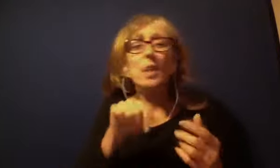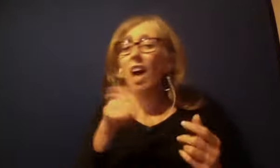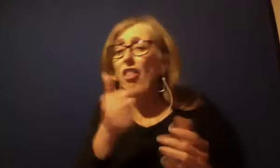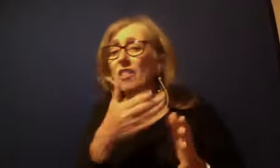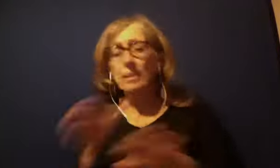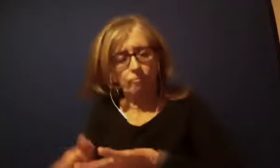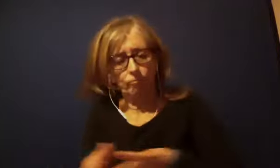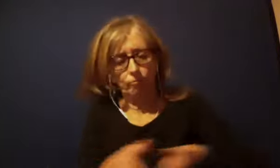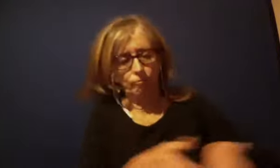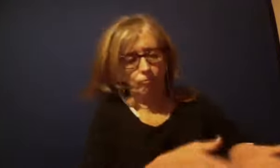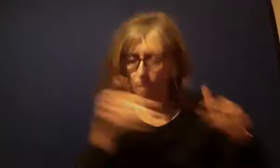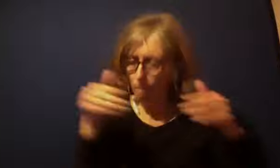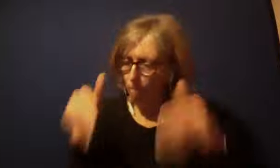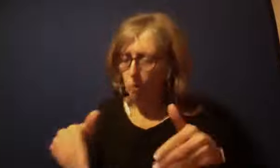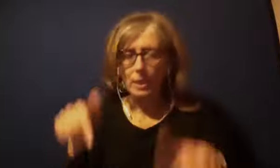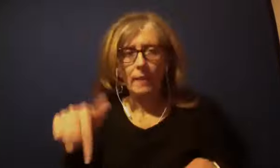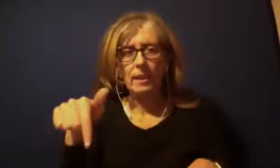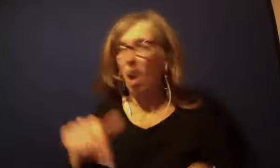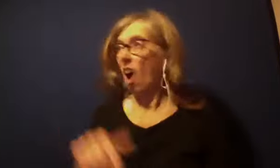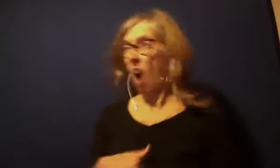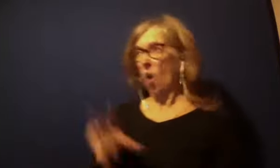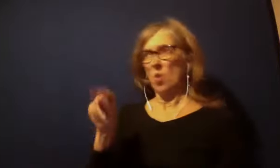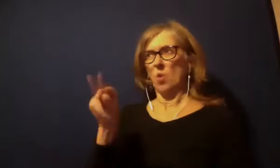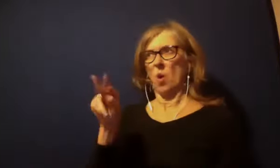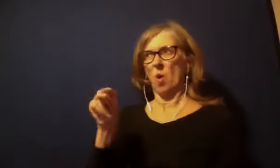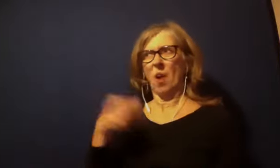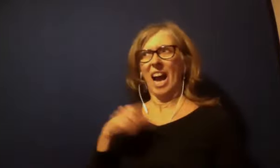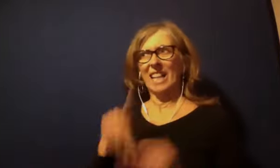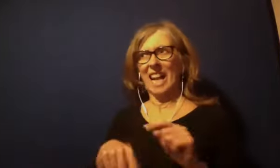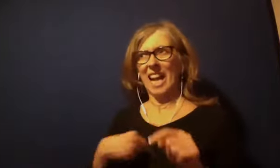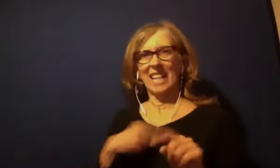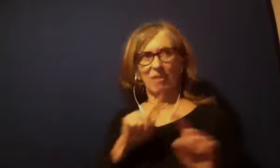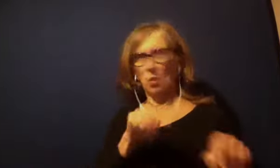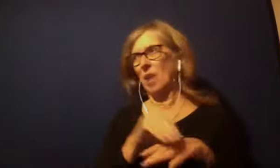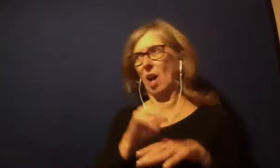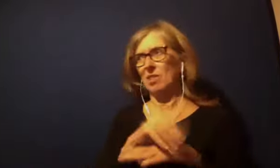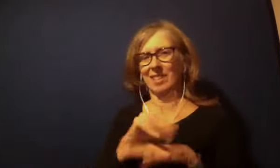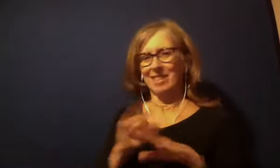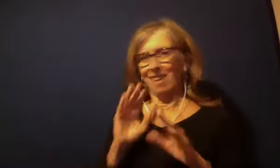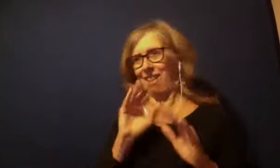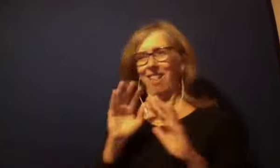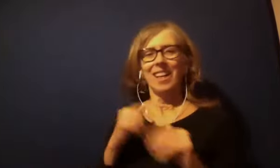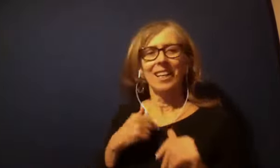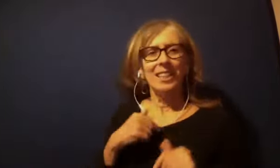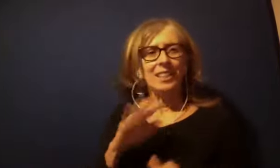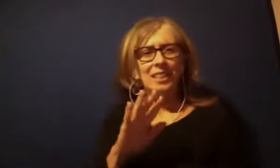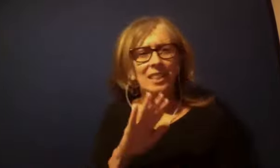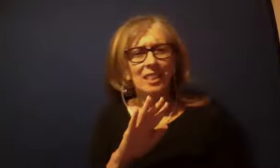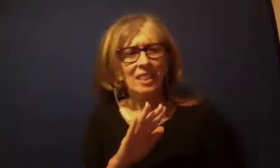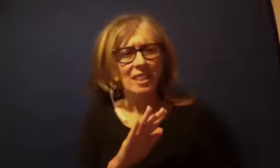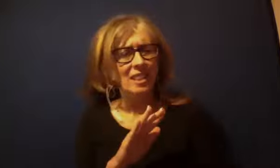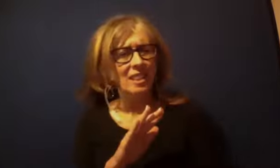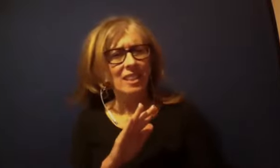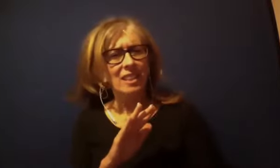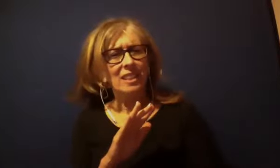like, oh no, I don't know if I could set aside my counselling, because my counselling was keeping me going every week. And that was the